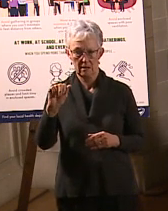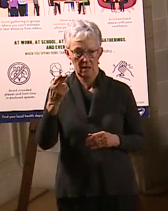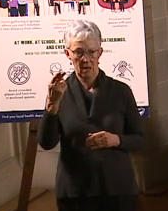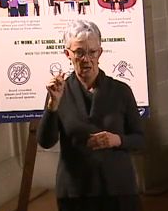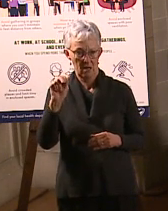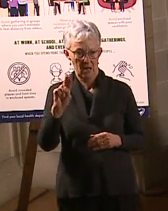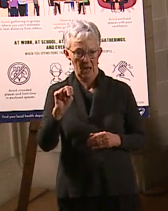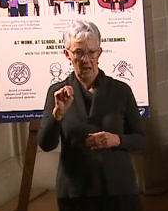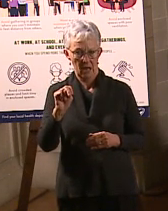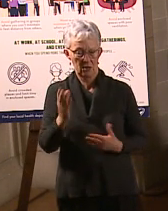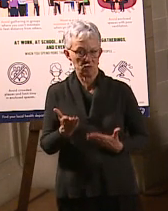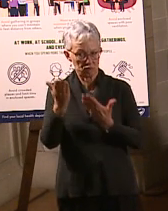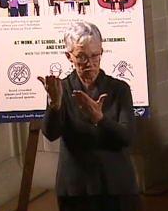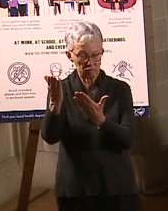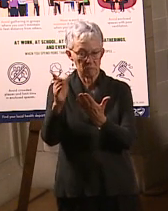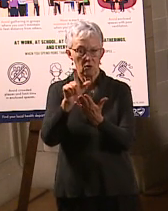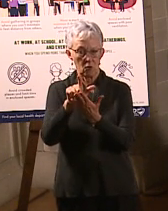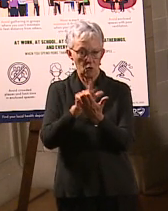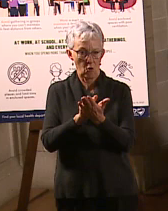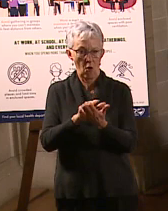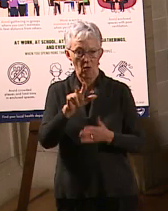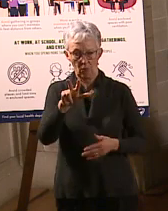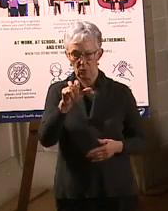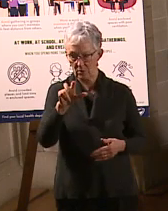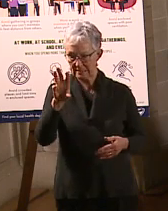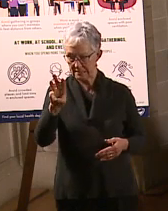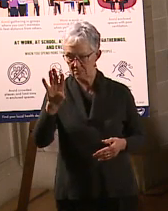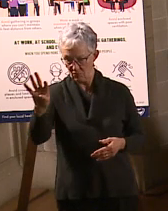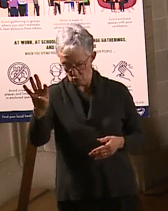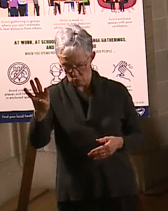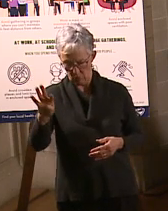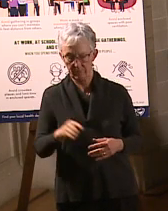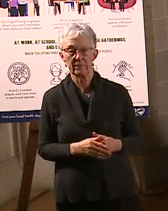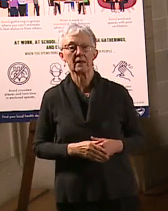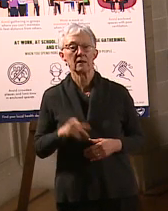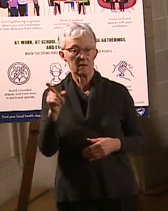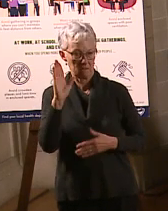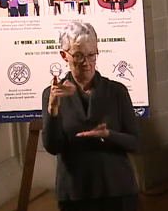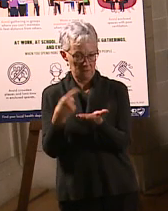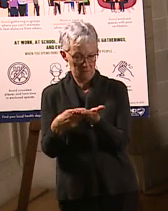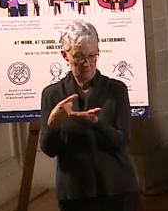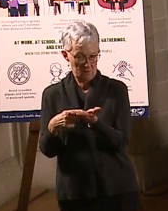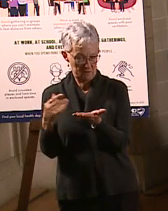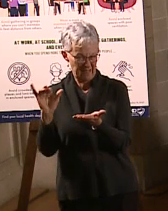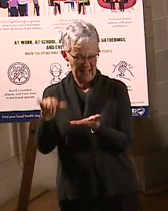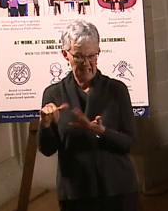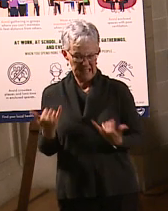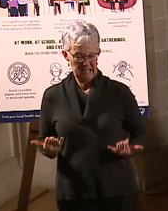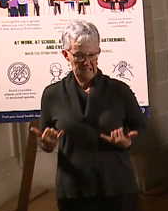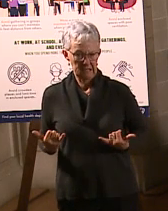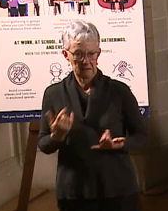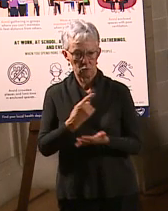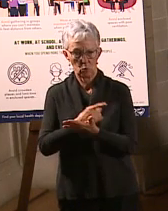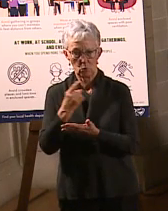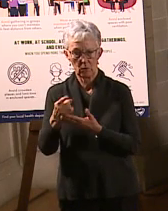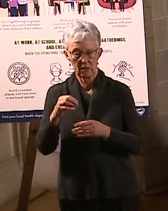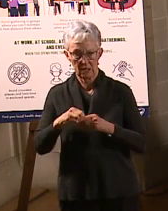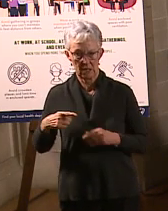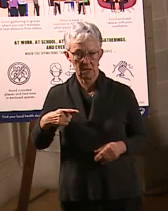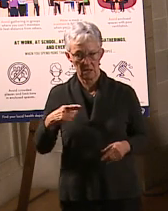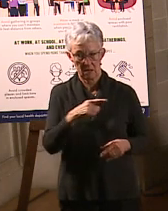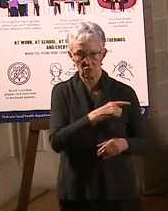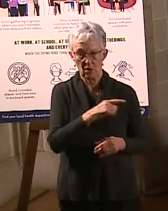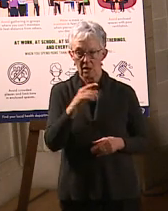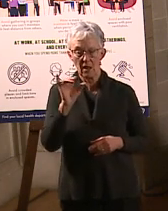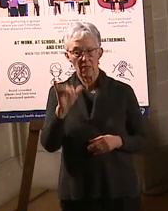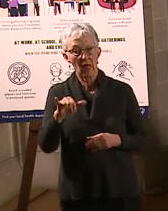364 as part of that, and there'll be a hearing on it later this week to be able to, again, make sure that low-income kids have that choice